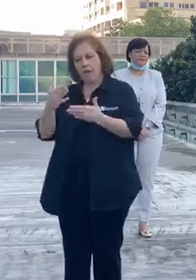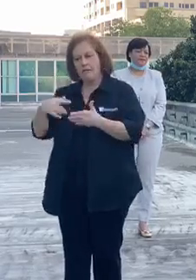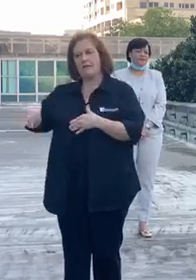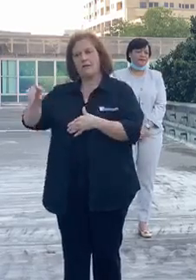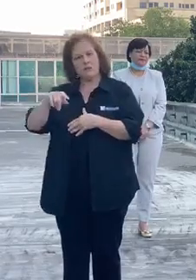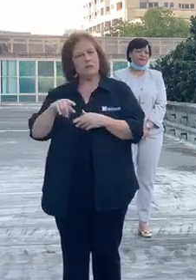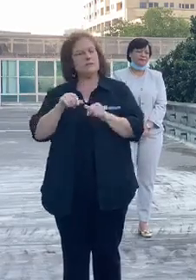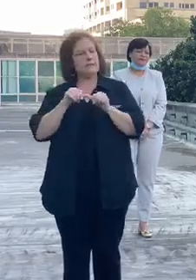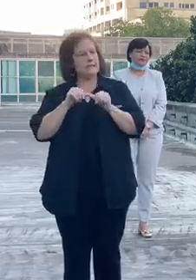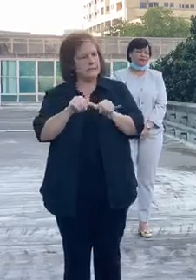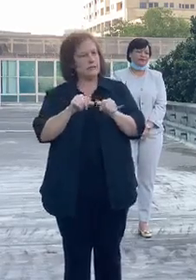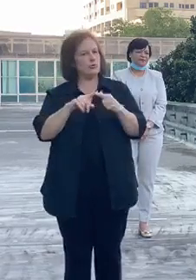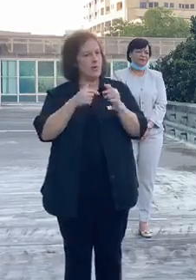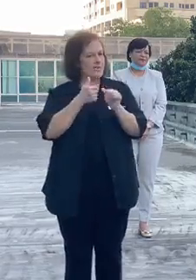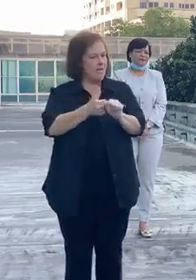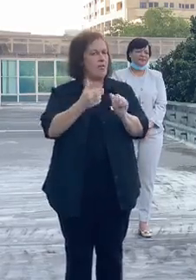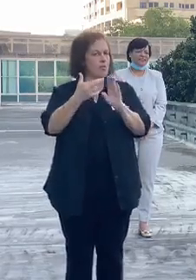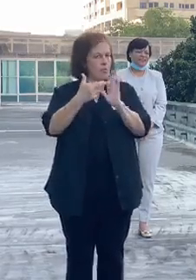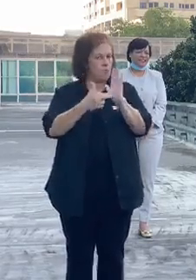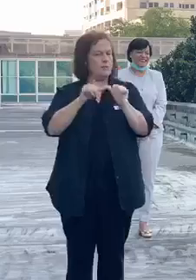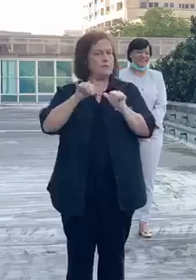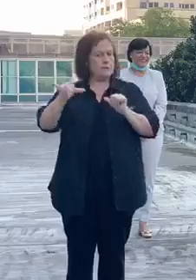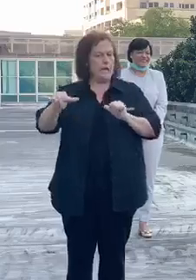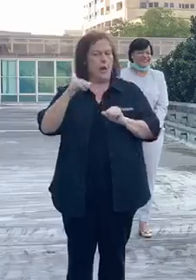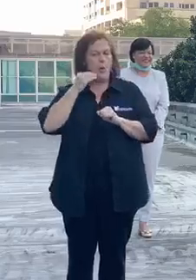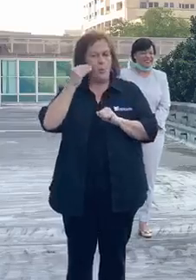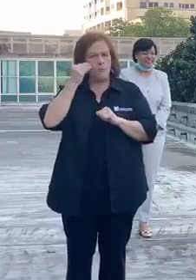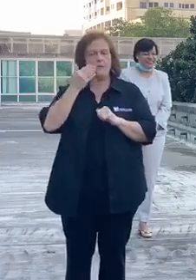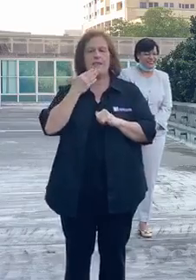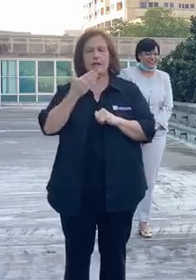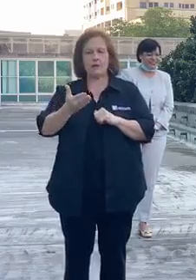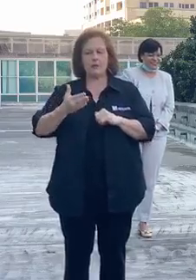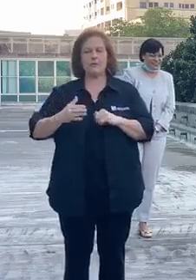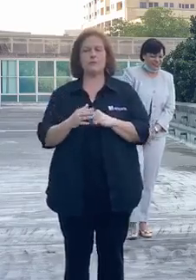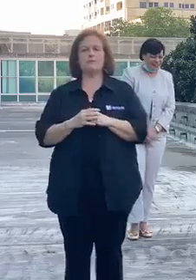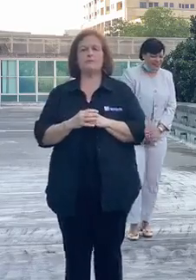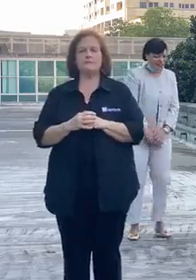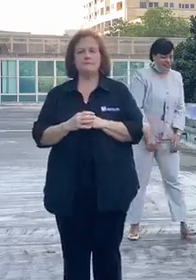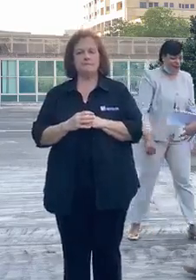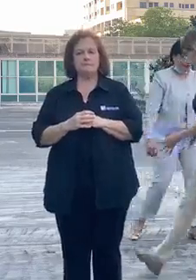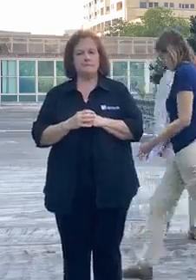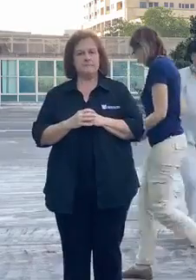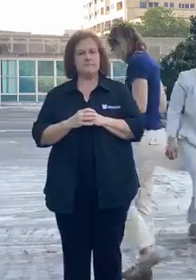you for continuing to abide by the stay-at-home guidance. Thank you.